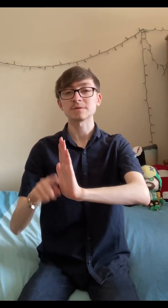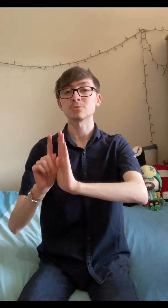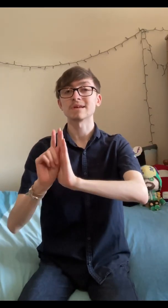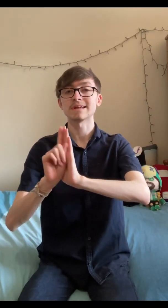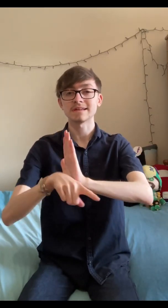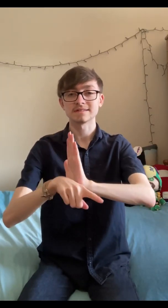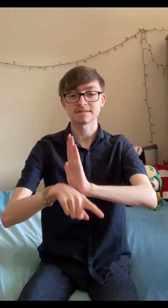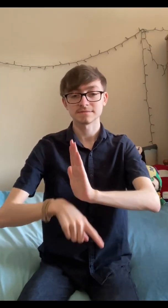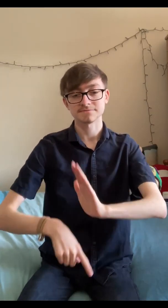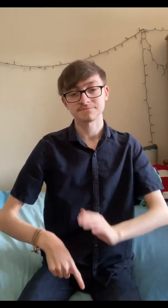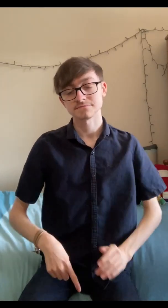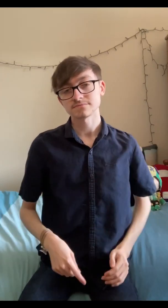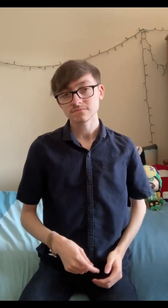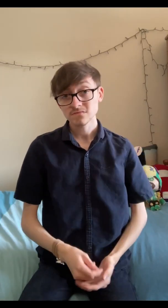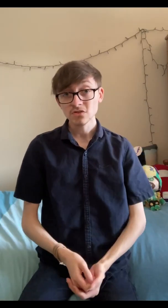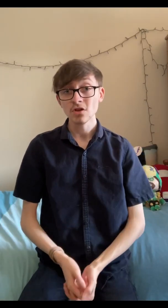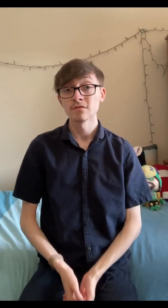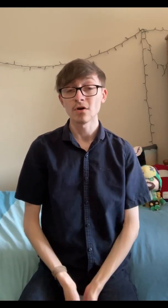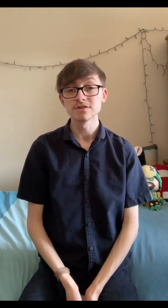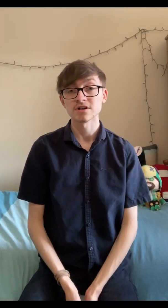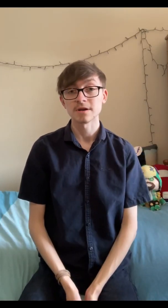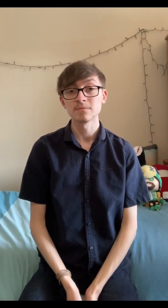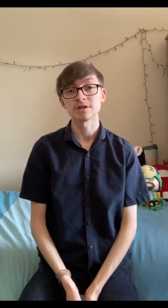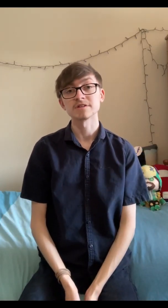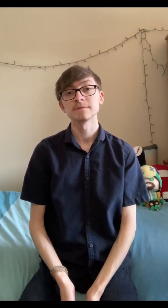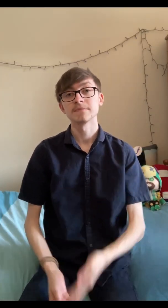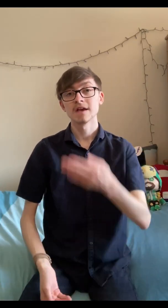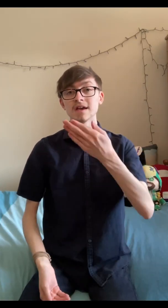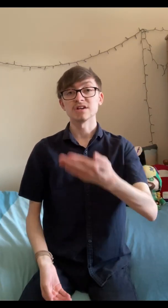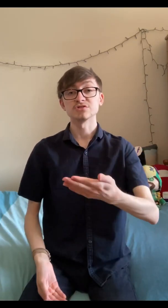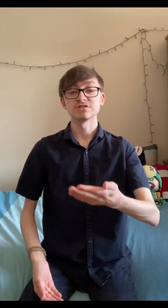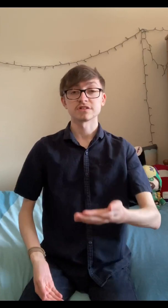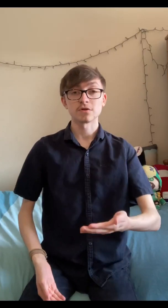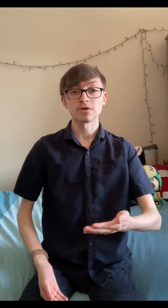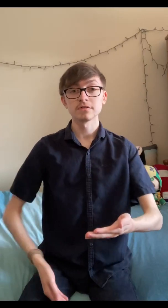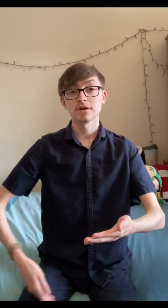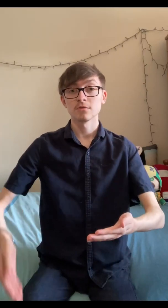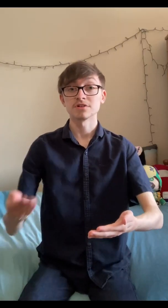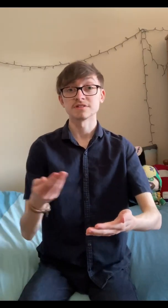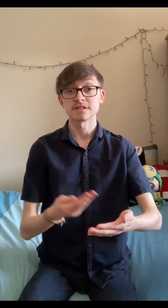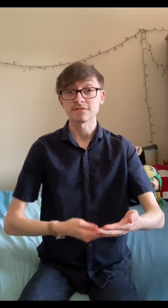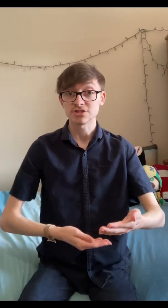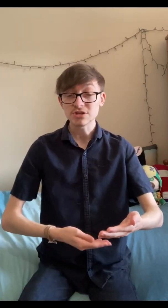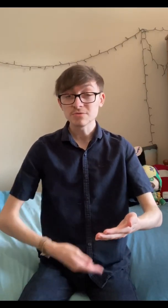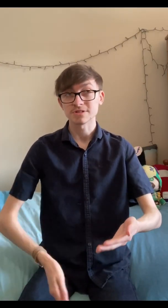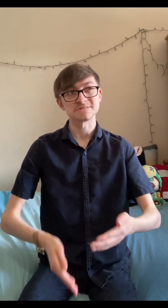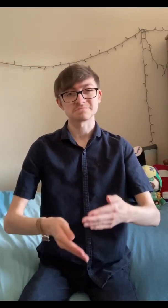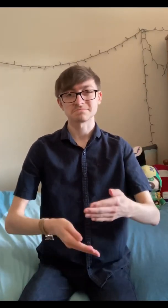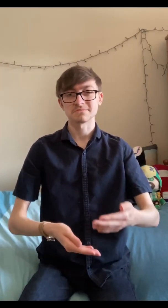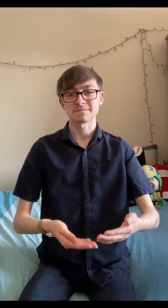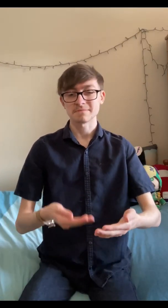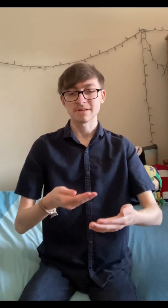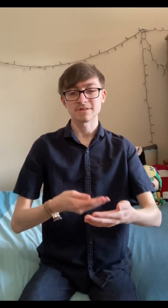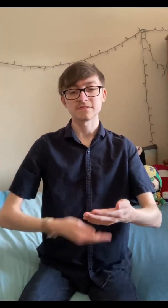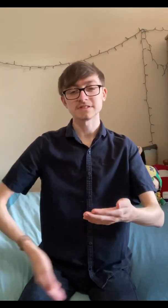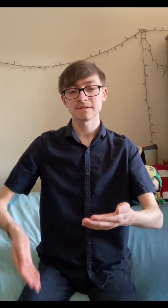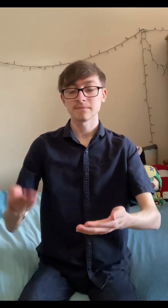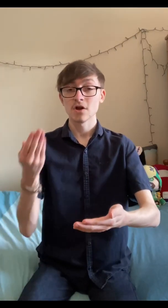you were late. For on time, what you do is you do the sign for on, which is the same for due, which is a little confusing.